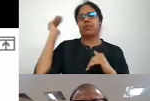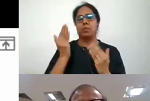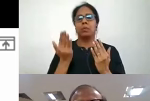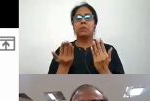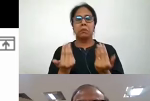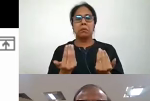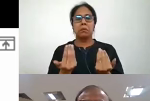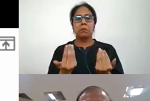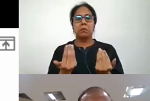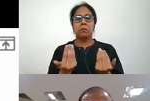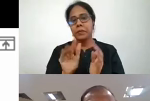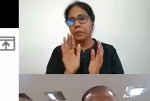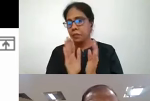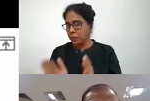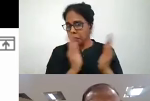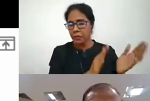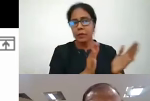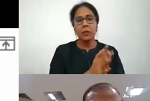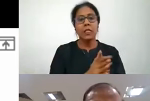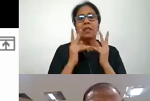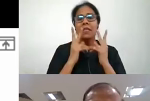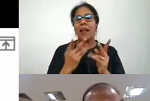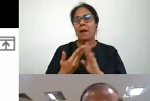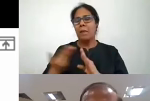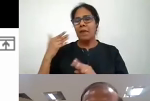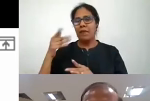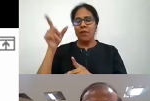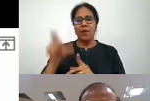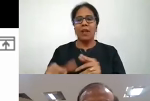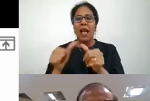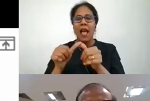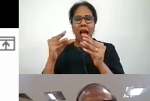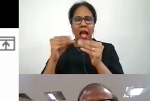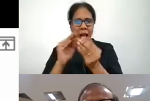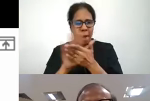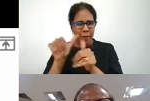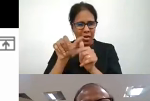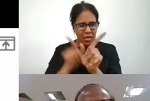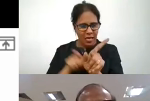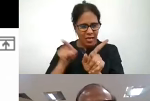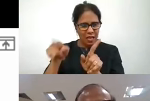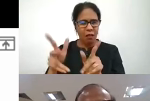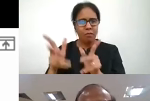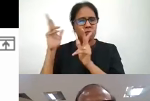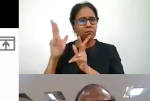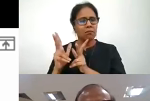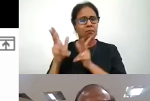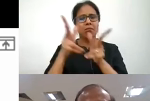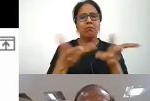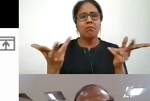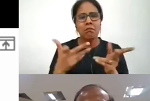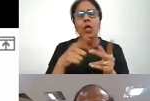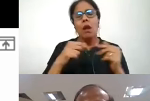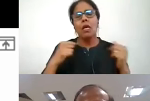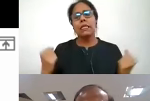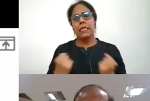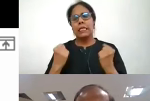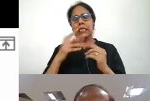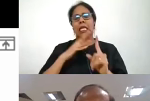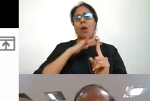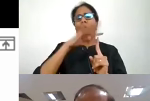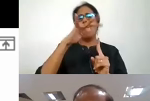If you look at Professor Karandikar mentioned about this, and this we have been trying, we have been using Wi-Fi